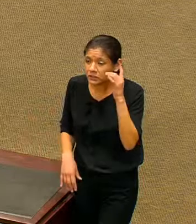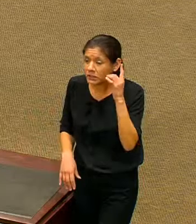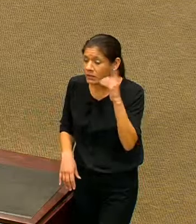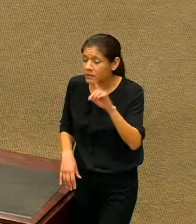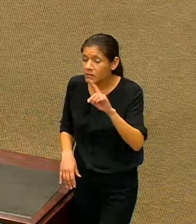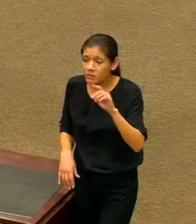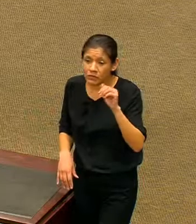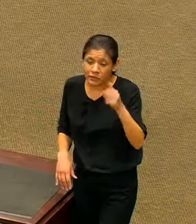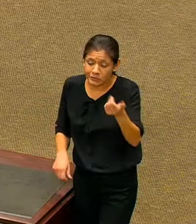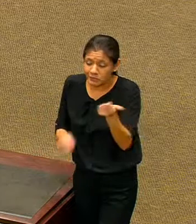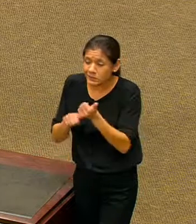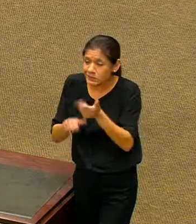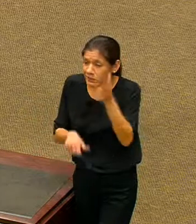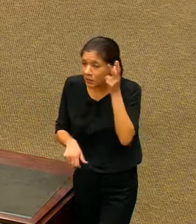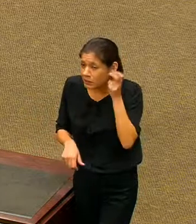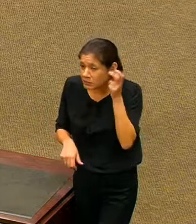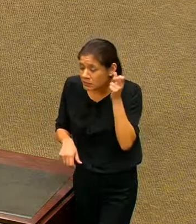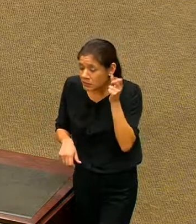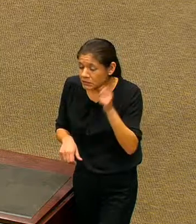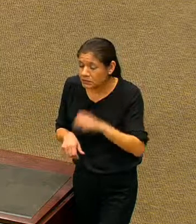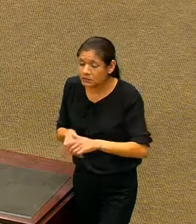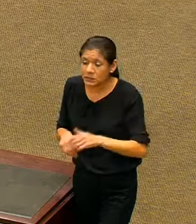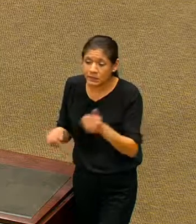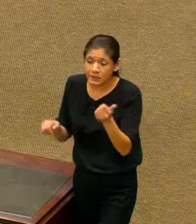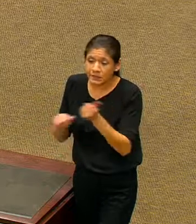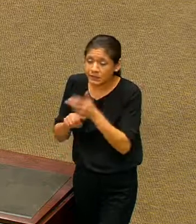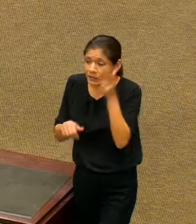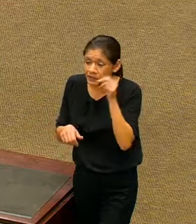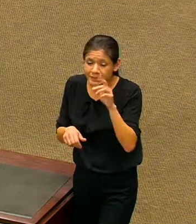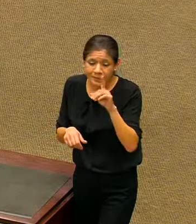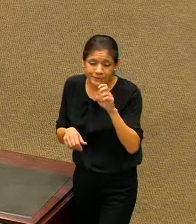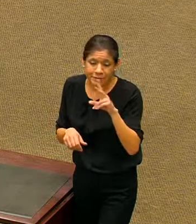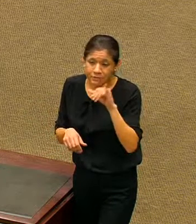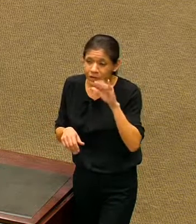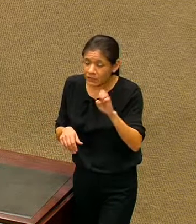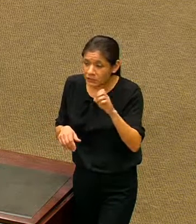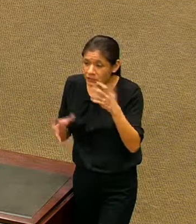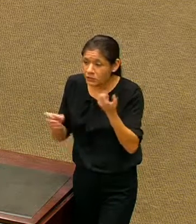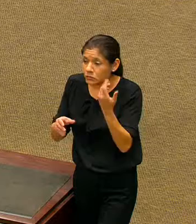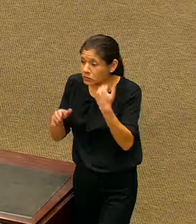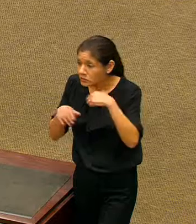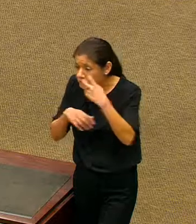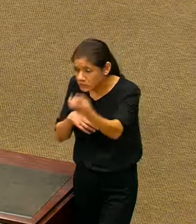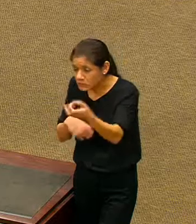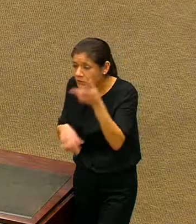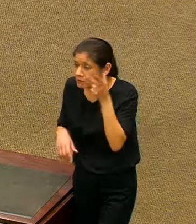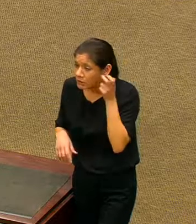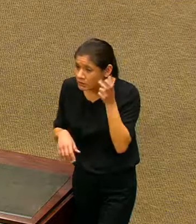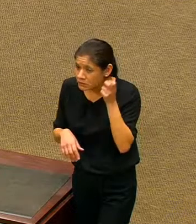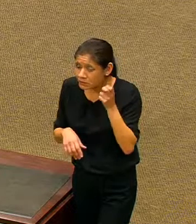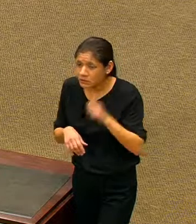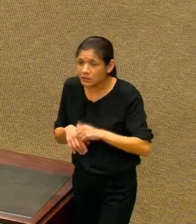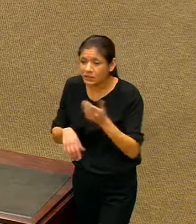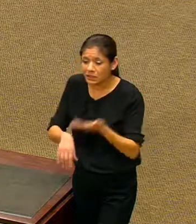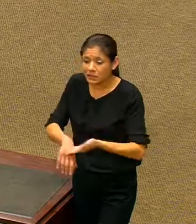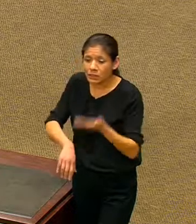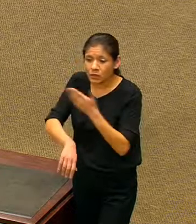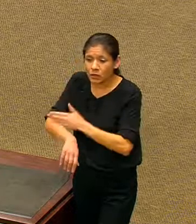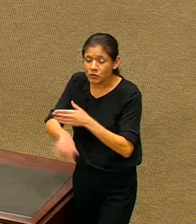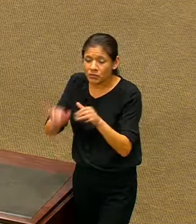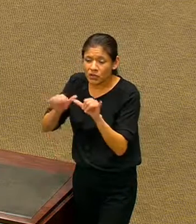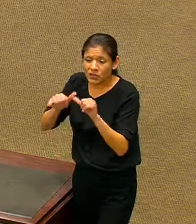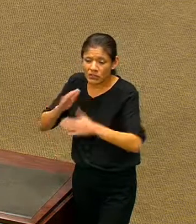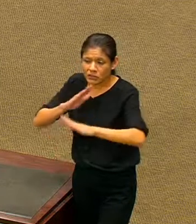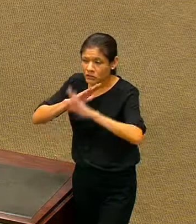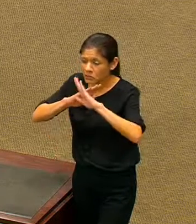assisted listening, assisted listening devices for folks that want to come in and use them, and to rectify all architectural barriers